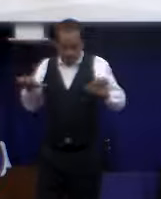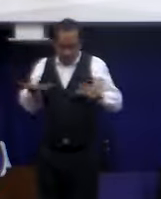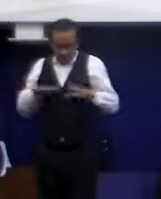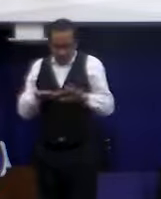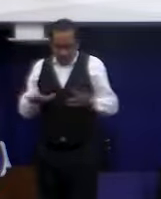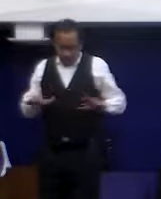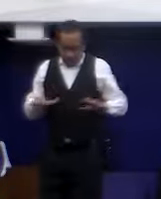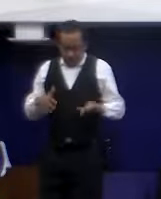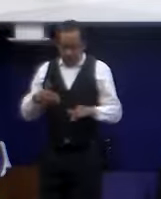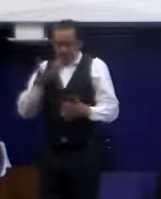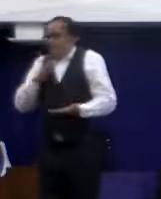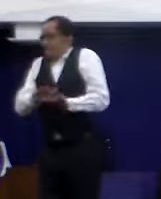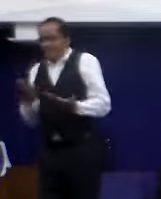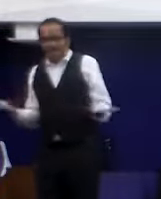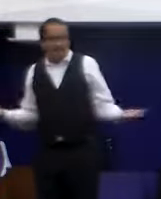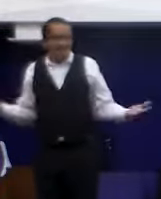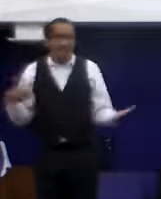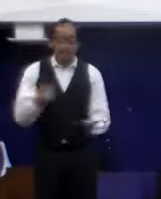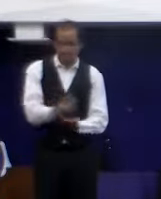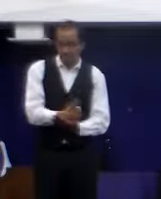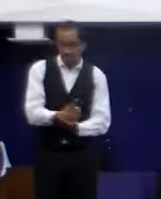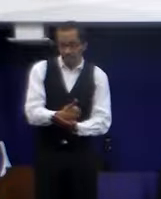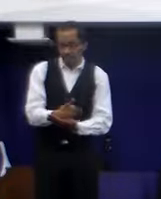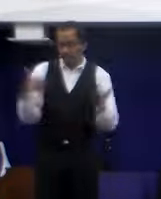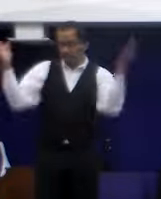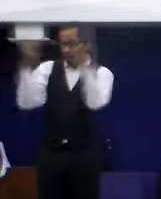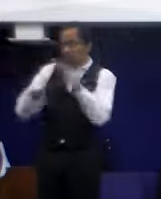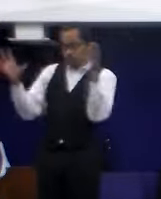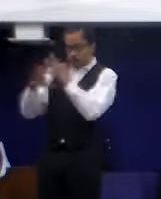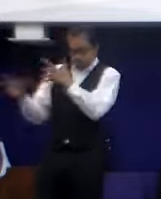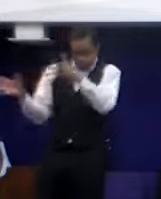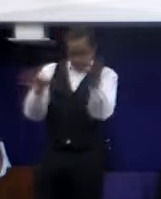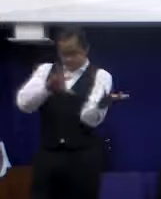was a terrible thing. Amen. The storm was terrible, y'all.